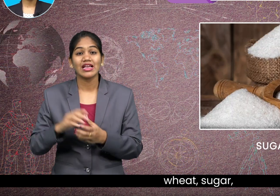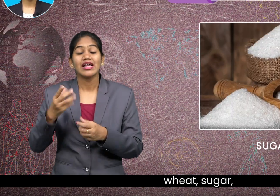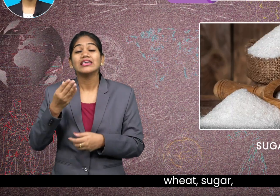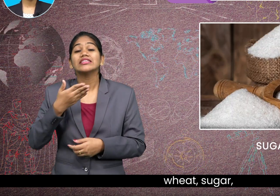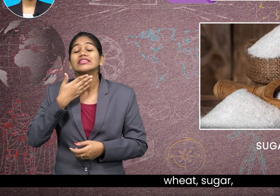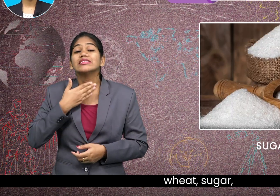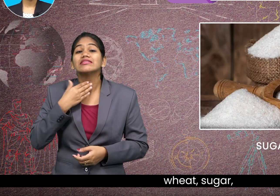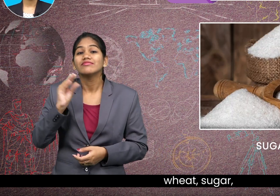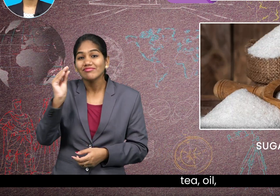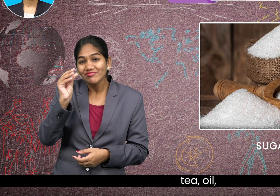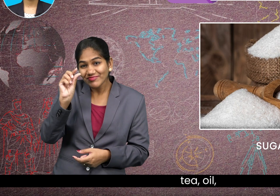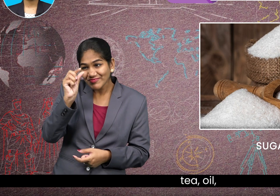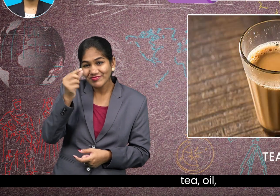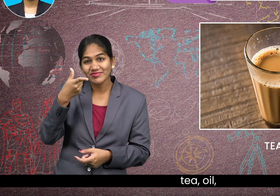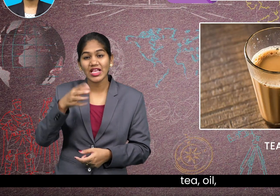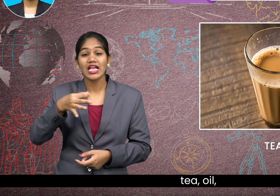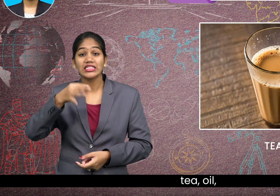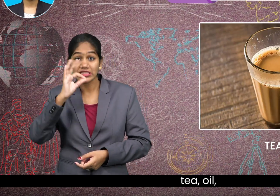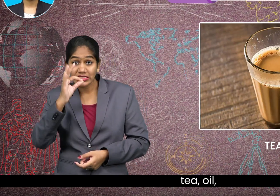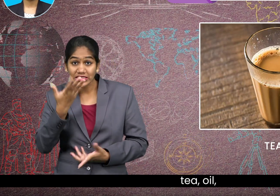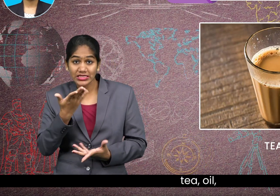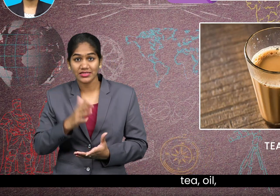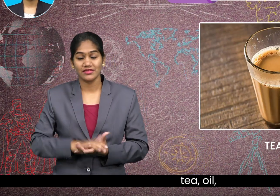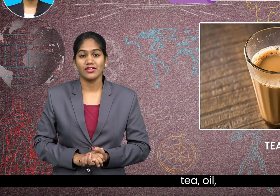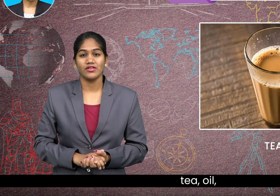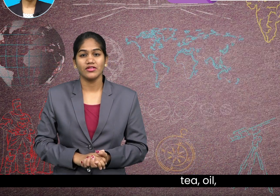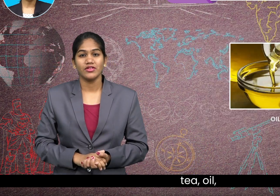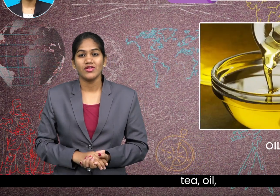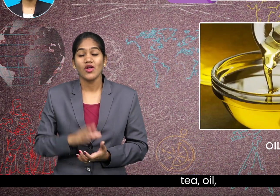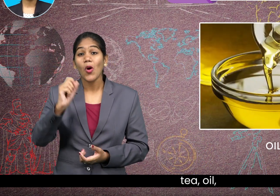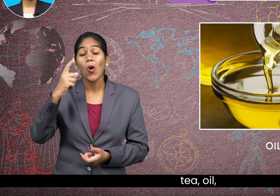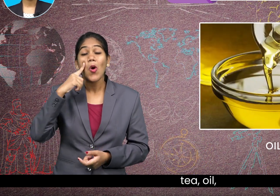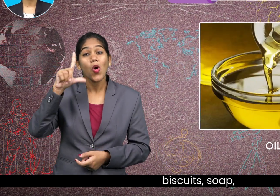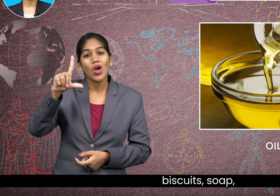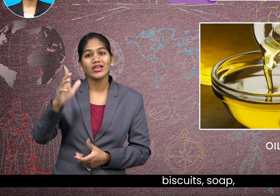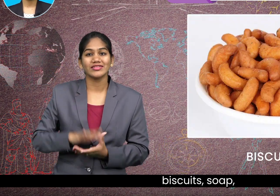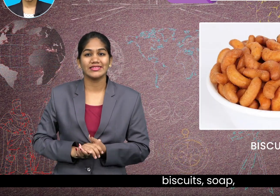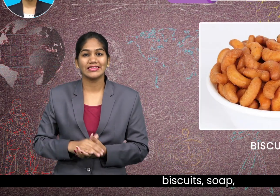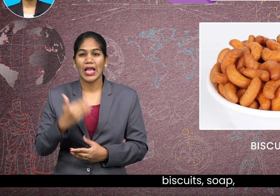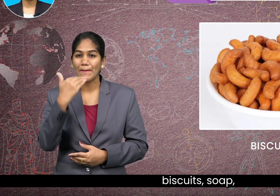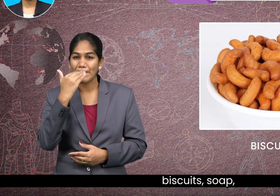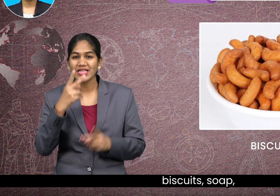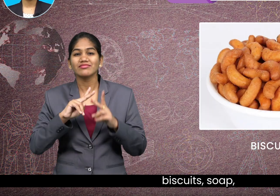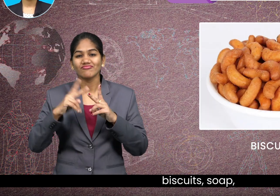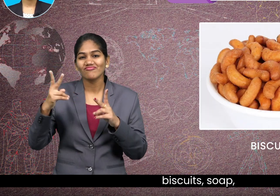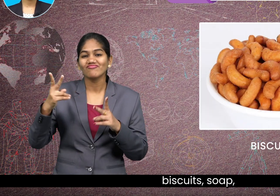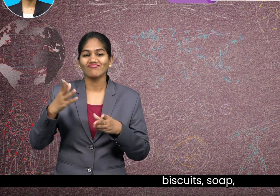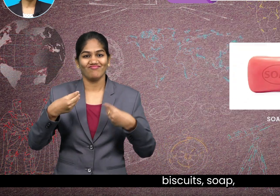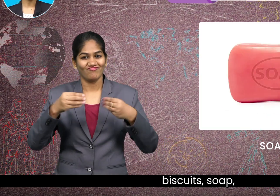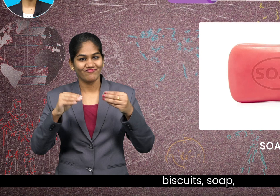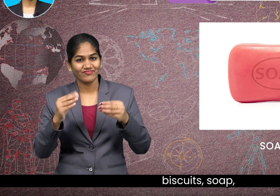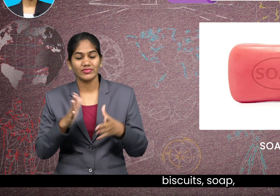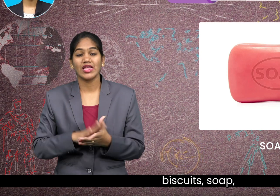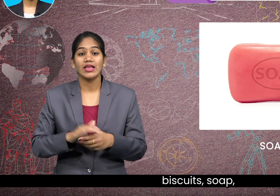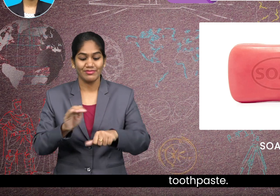sugar, tea, oil, biscuits,